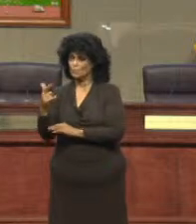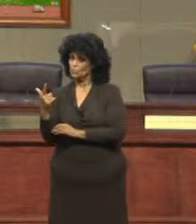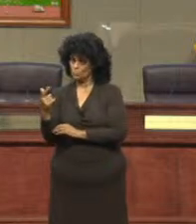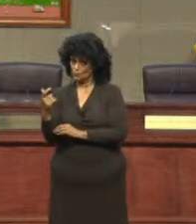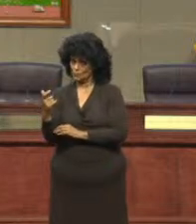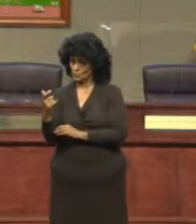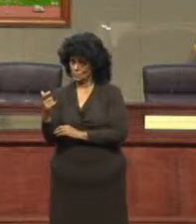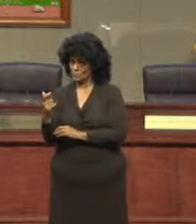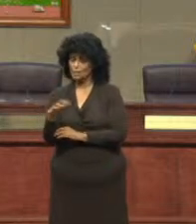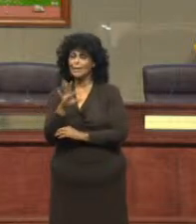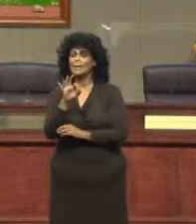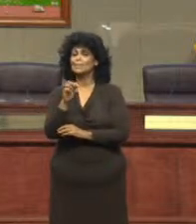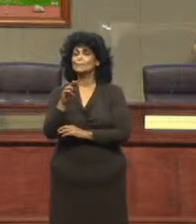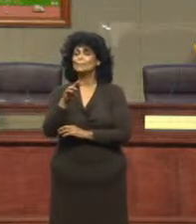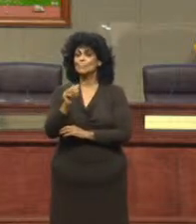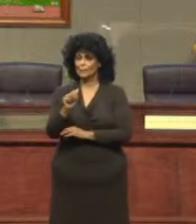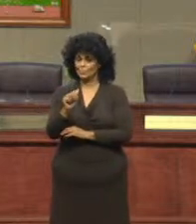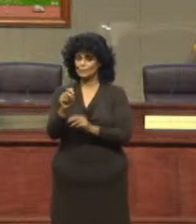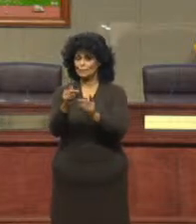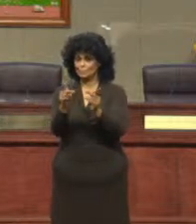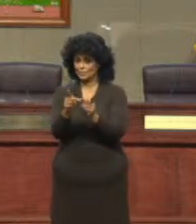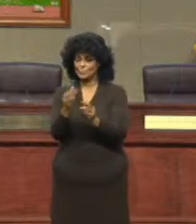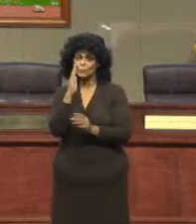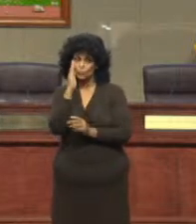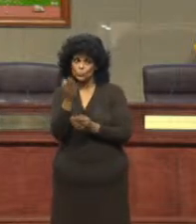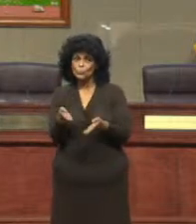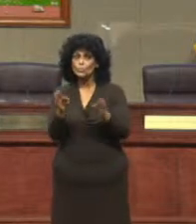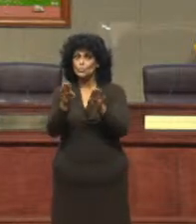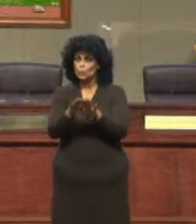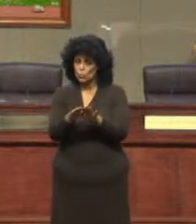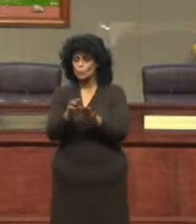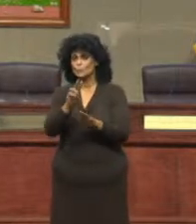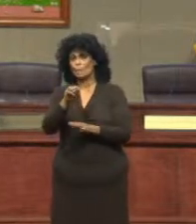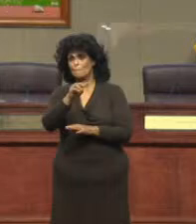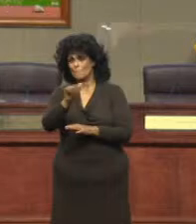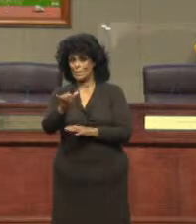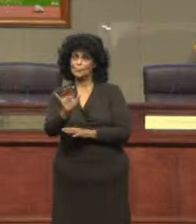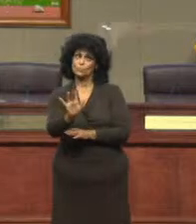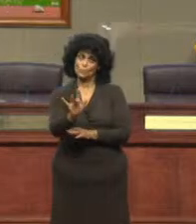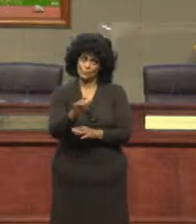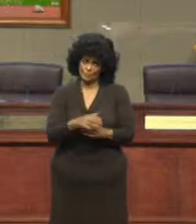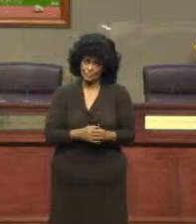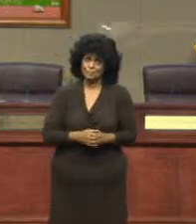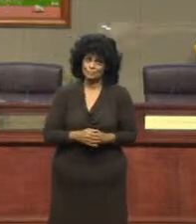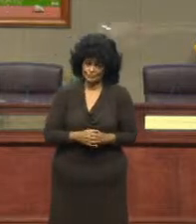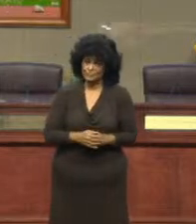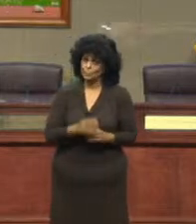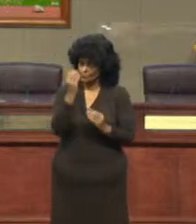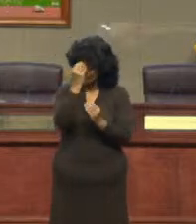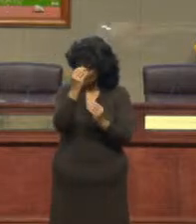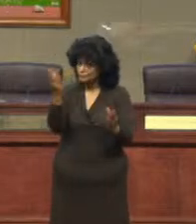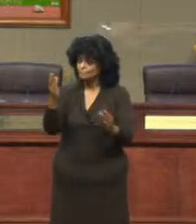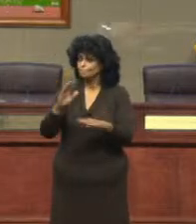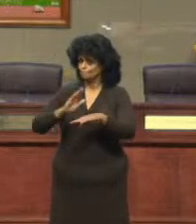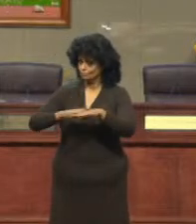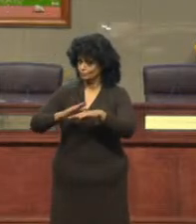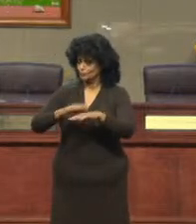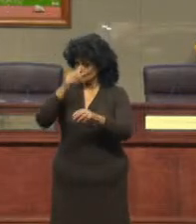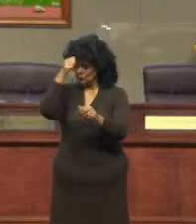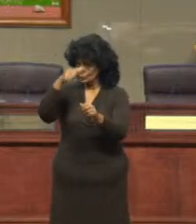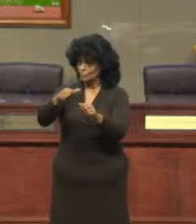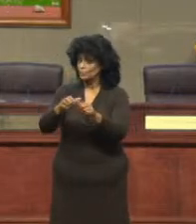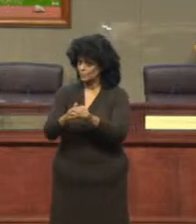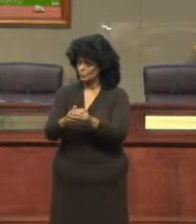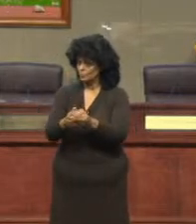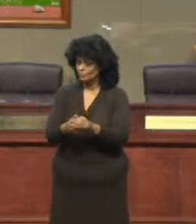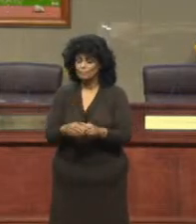and the FEMA site will close on May the 25th. The Access